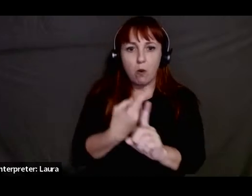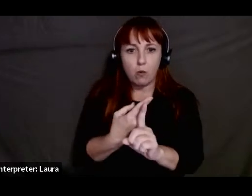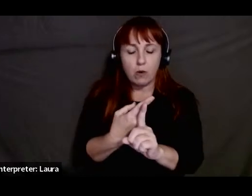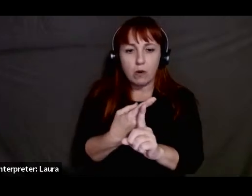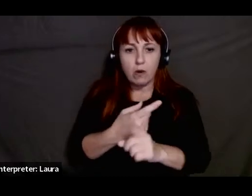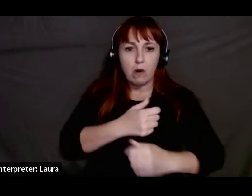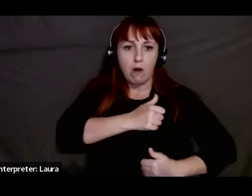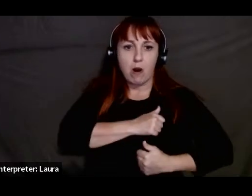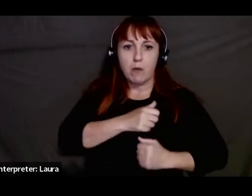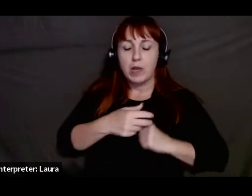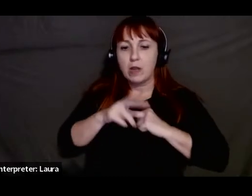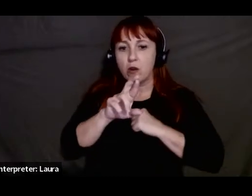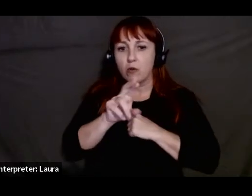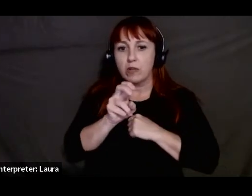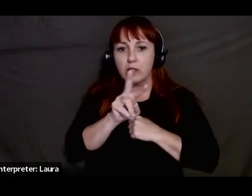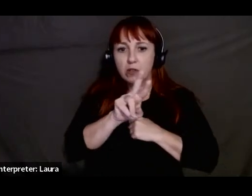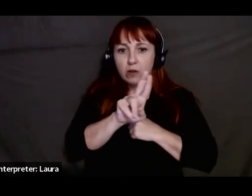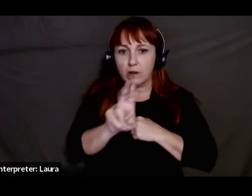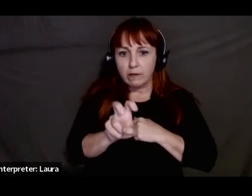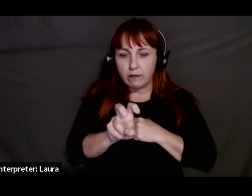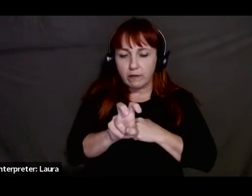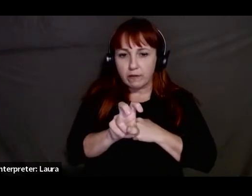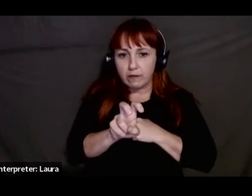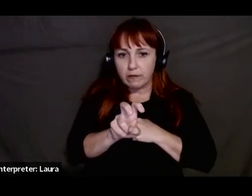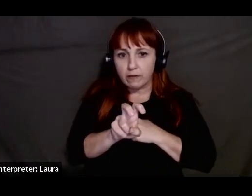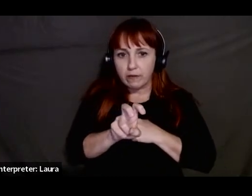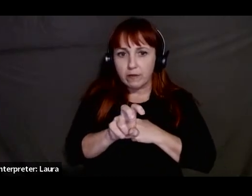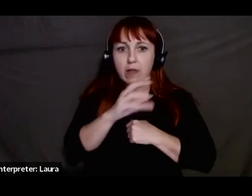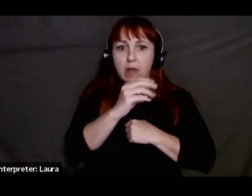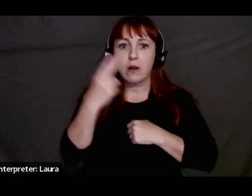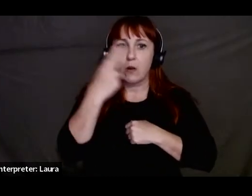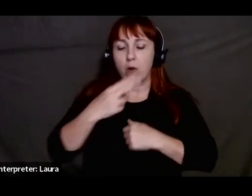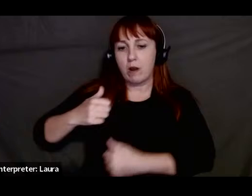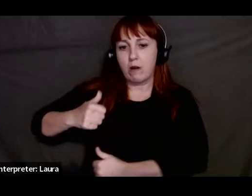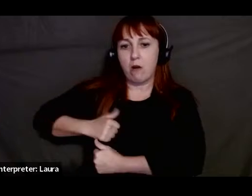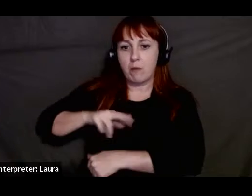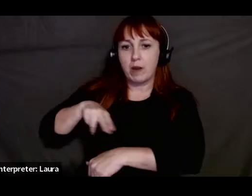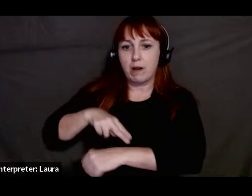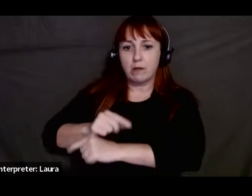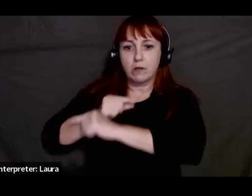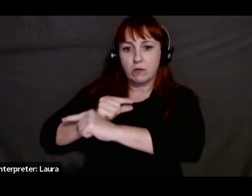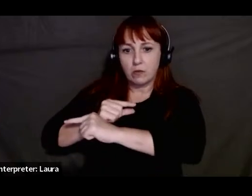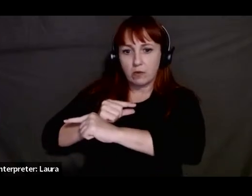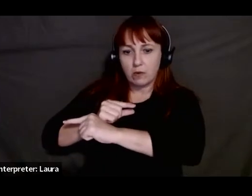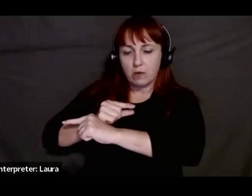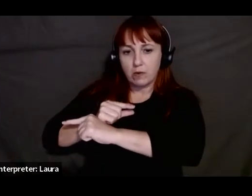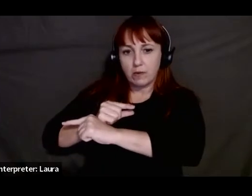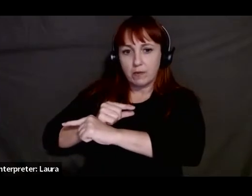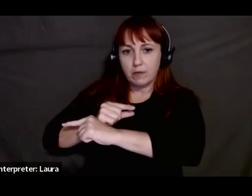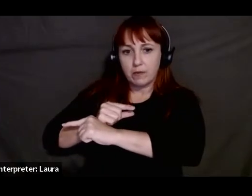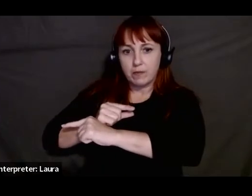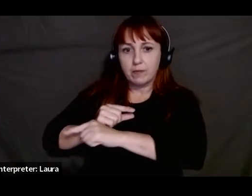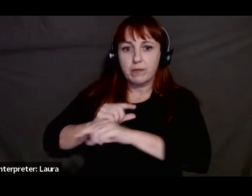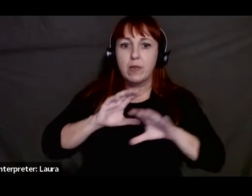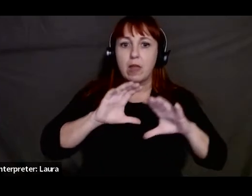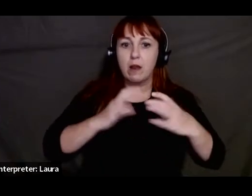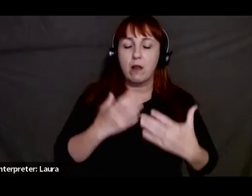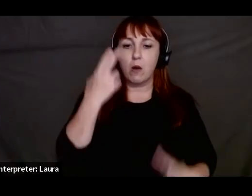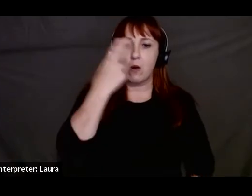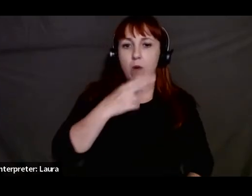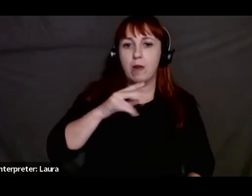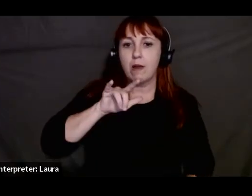Army Reserve, the famed 100th Battalion, and the Hawaiian Army National Guard, and Hawaiian Air National